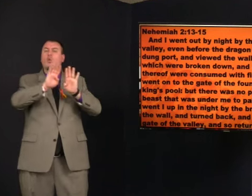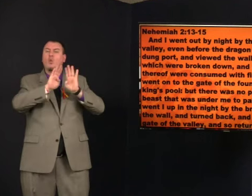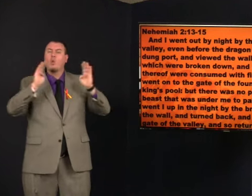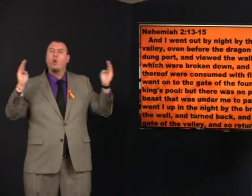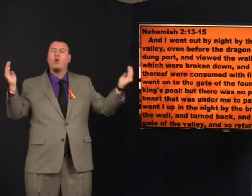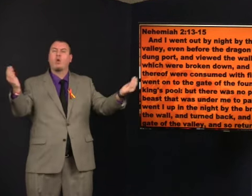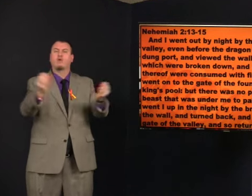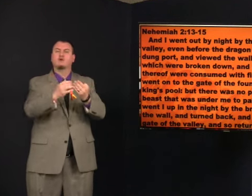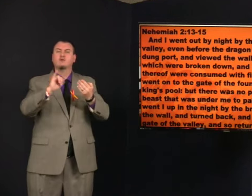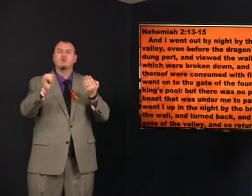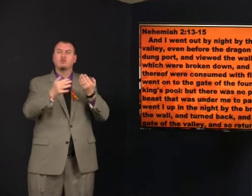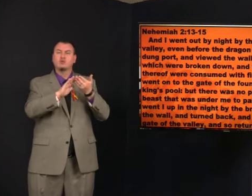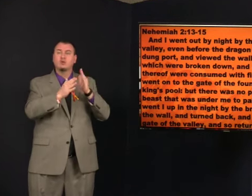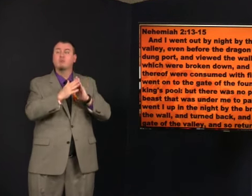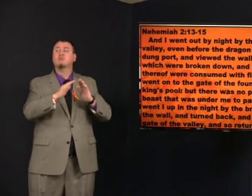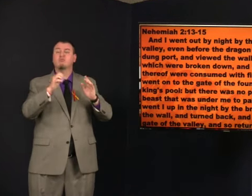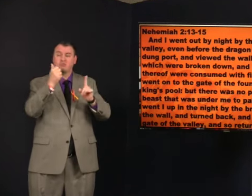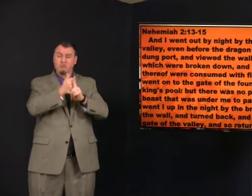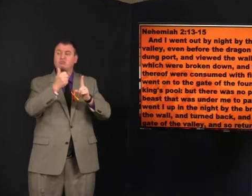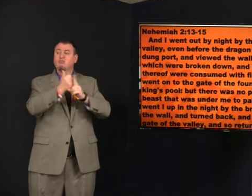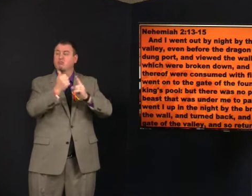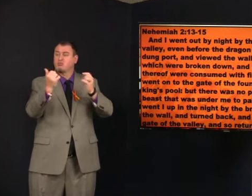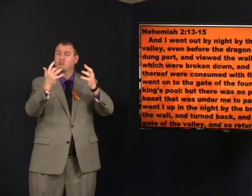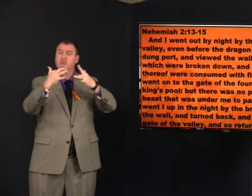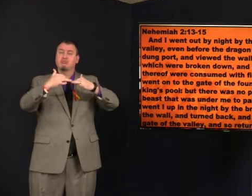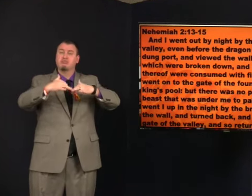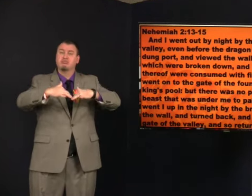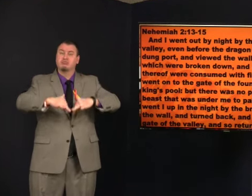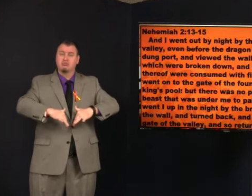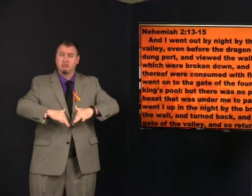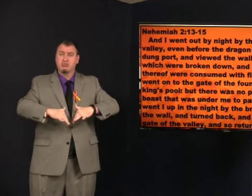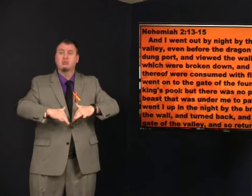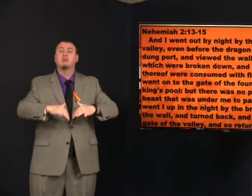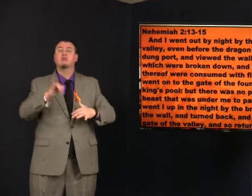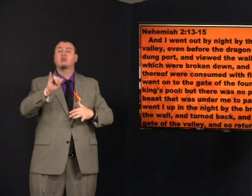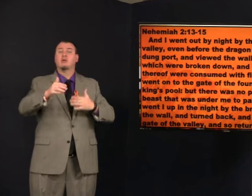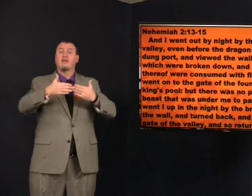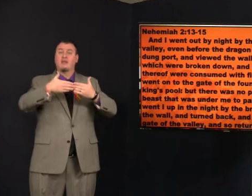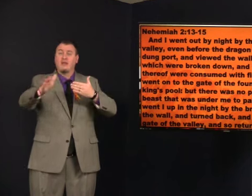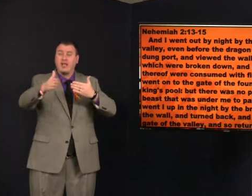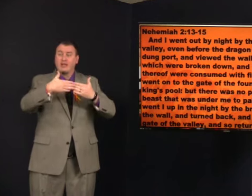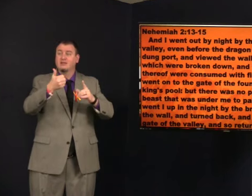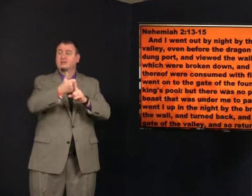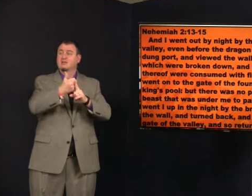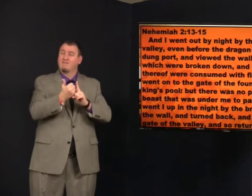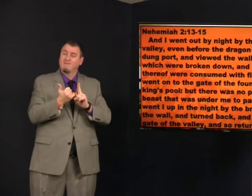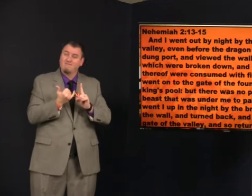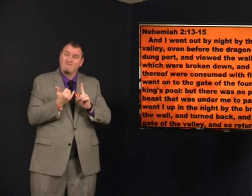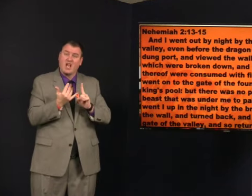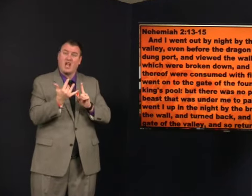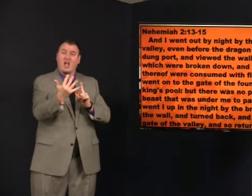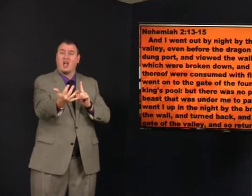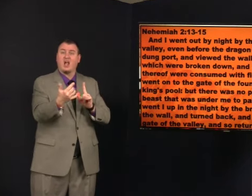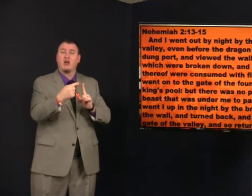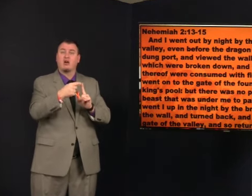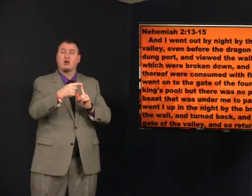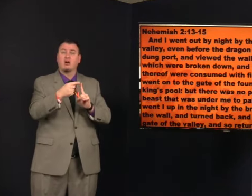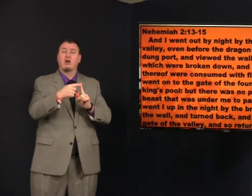around. He viewed the walls of Jerusalem, which were broken down, sure enough, and the gates were consumed